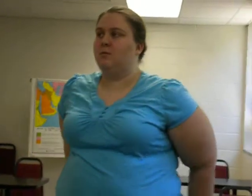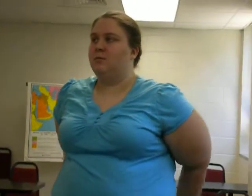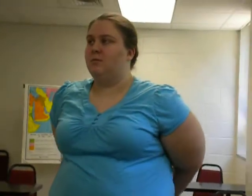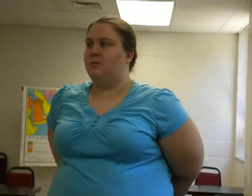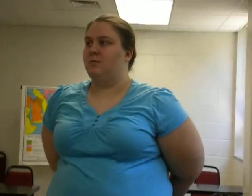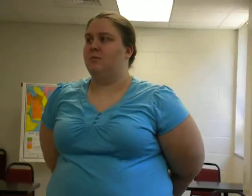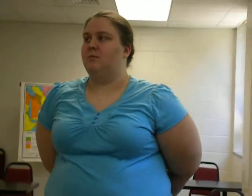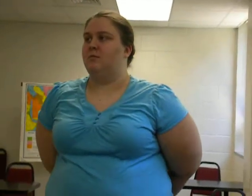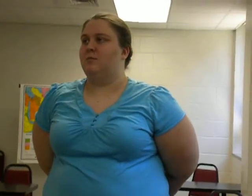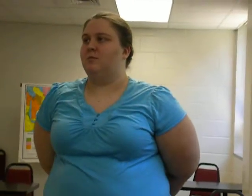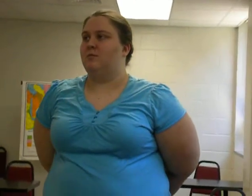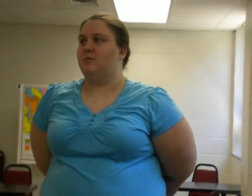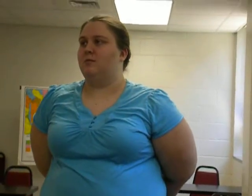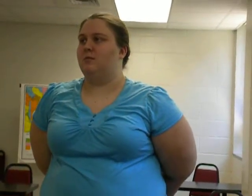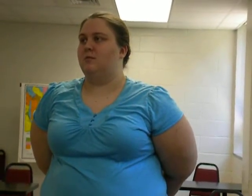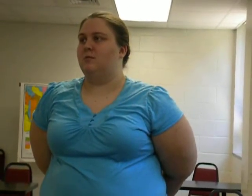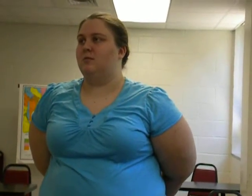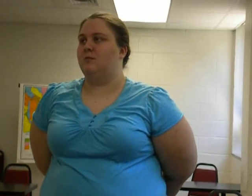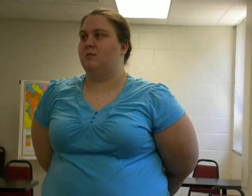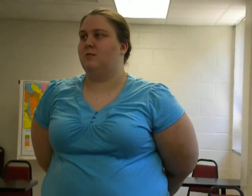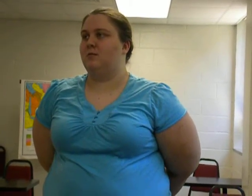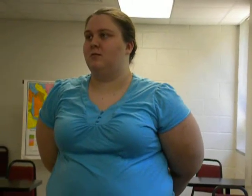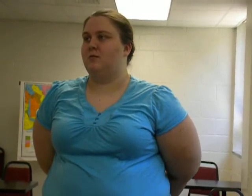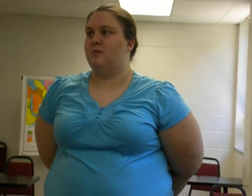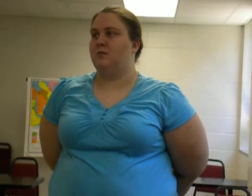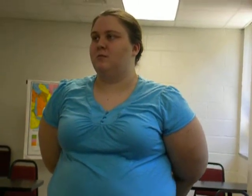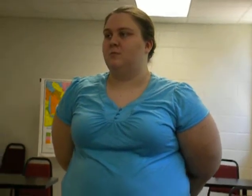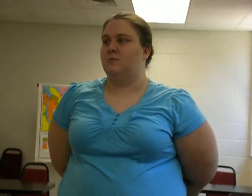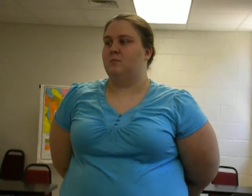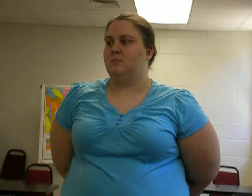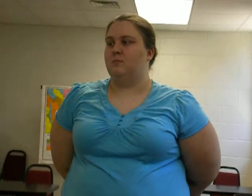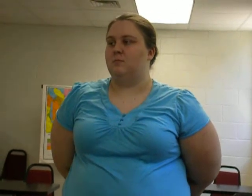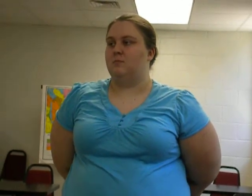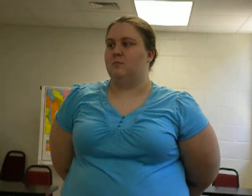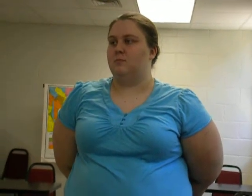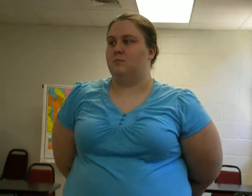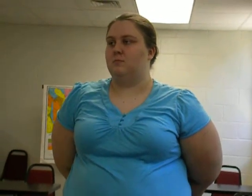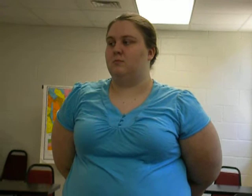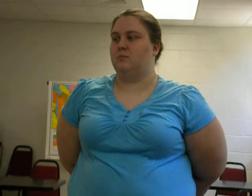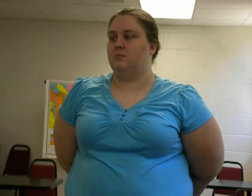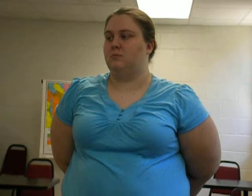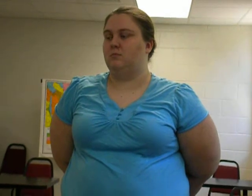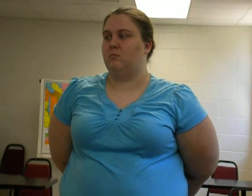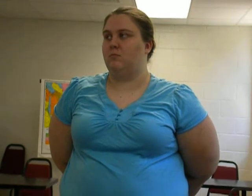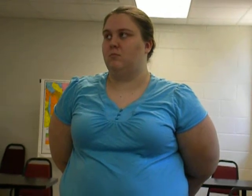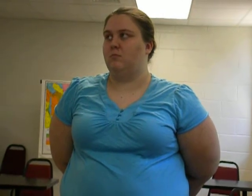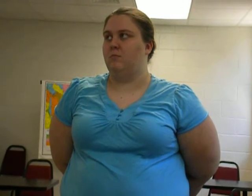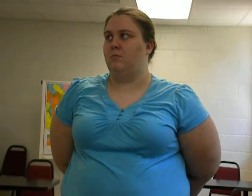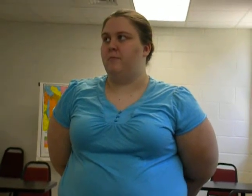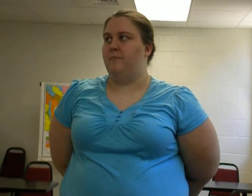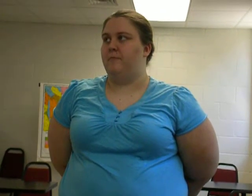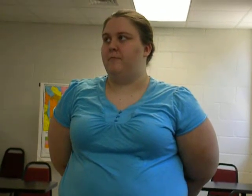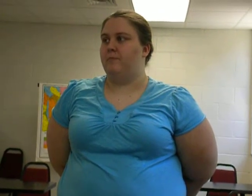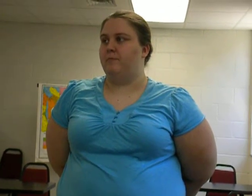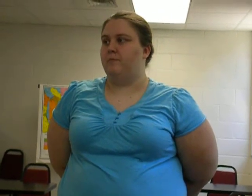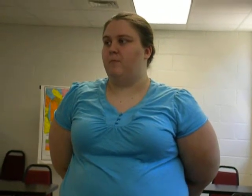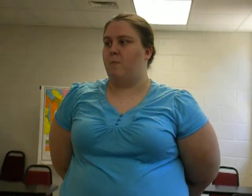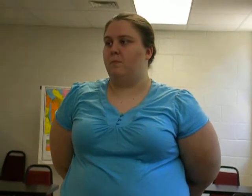Charles said, our brains are actually wired for throwing things, and like muscles, if you